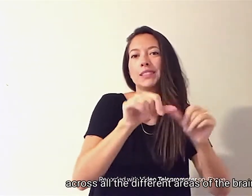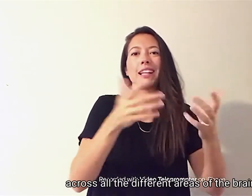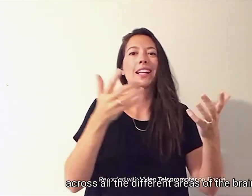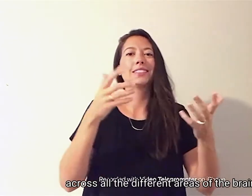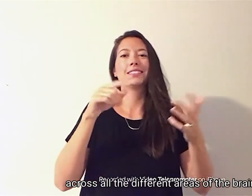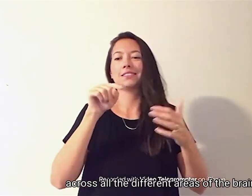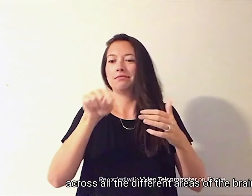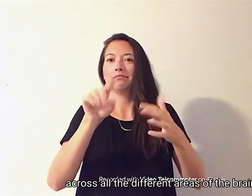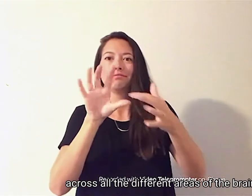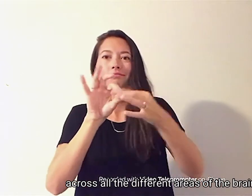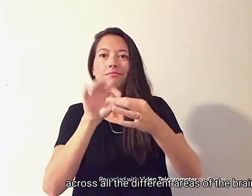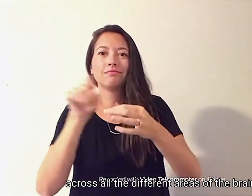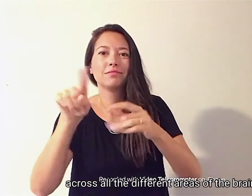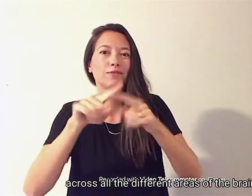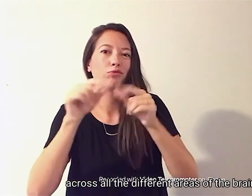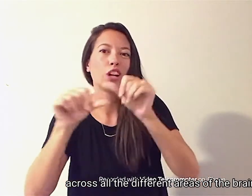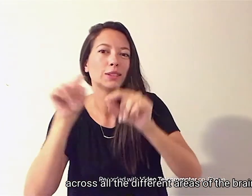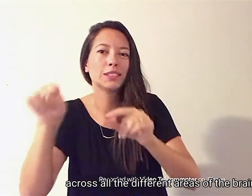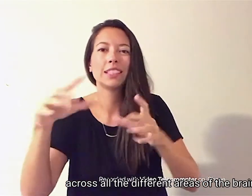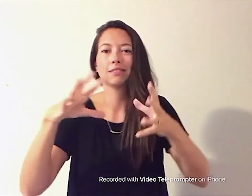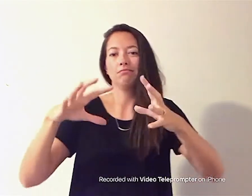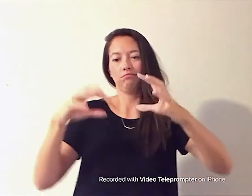across all the different areas of the brain.